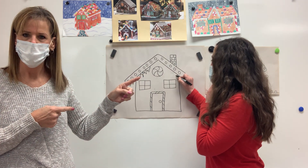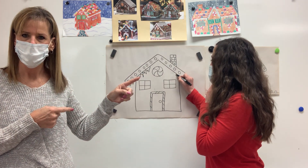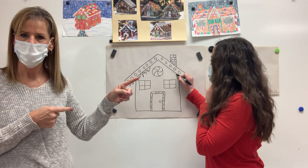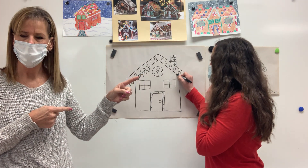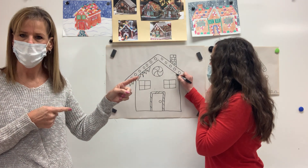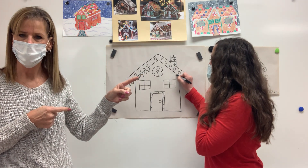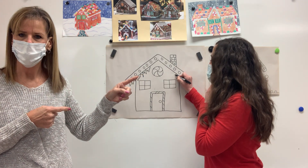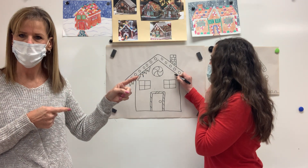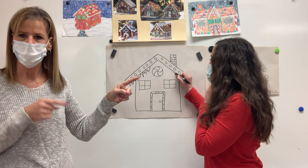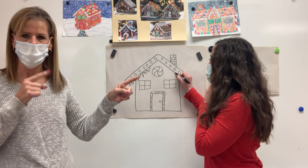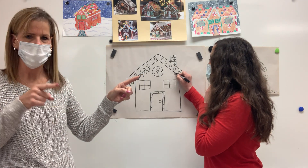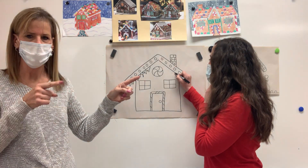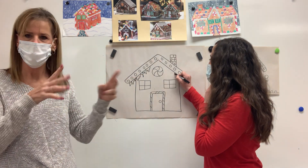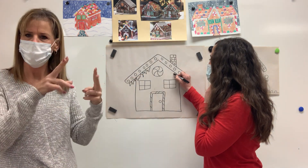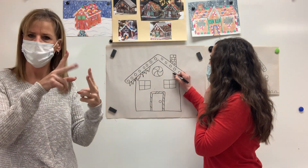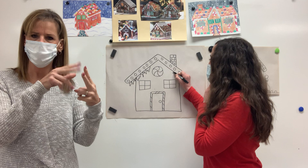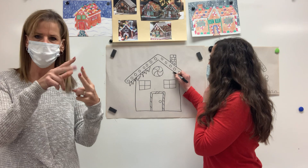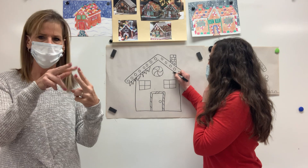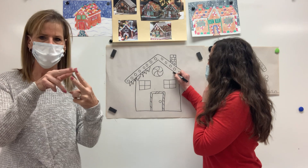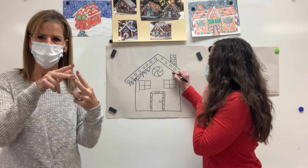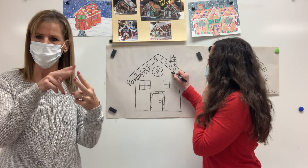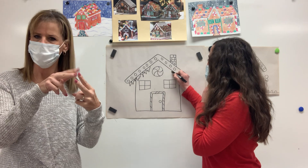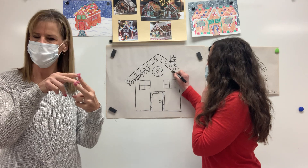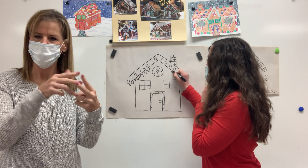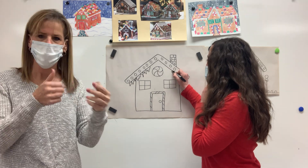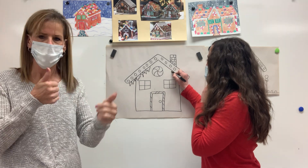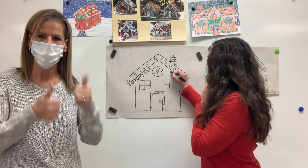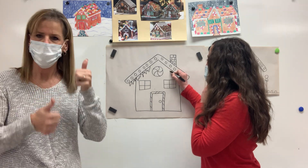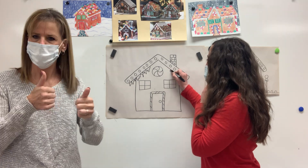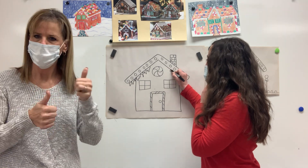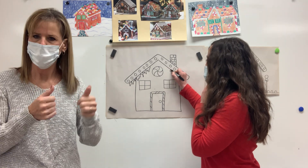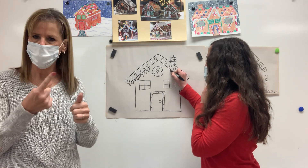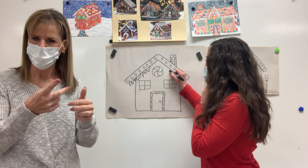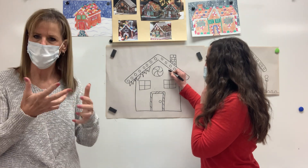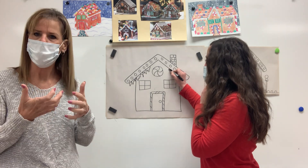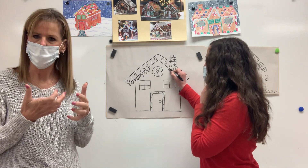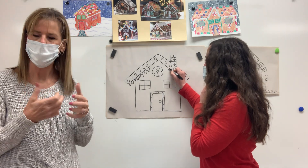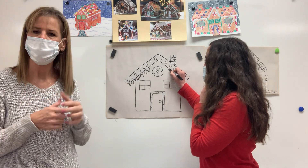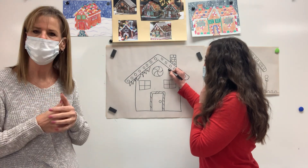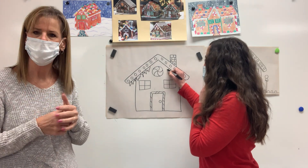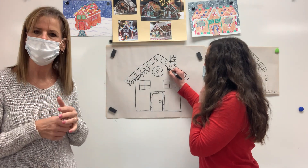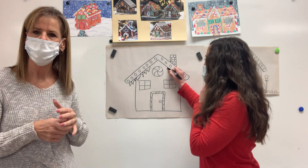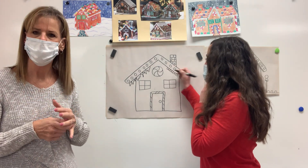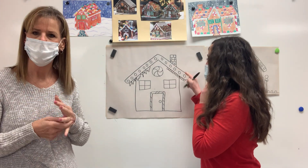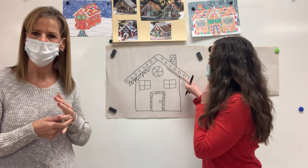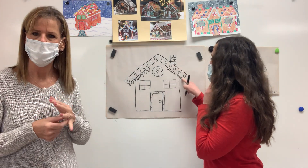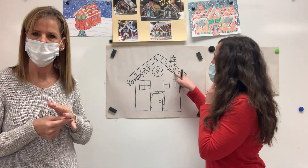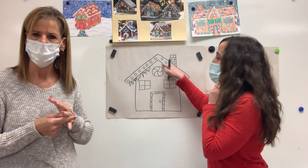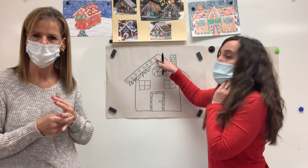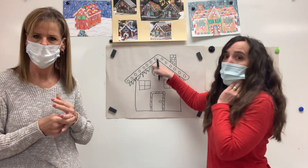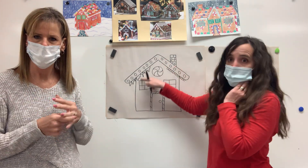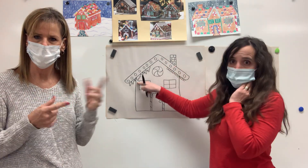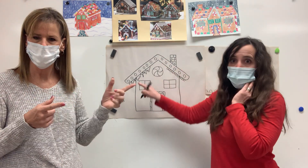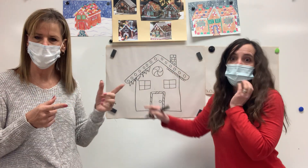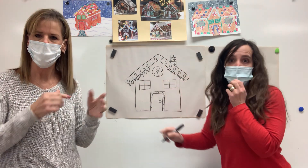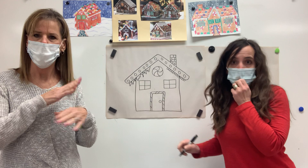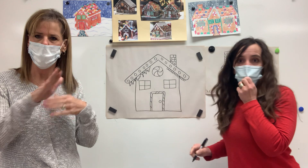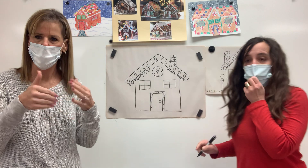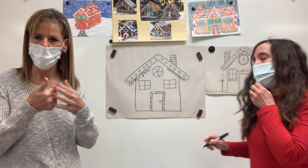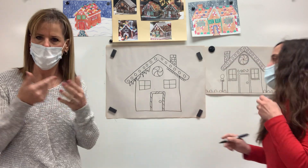across. So you guys can choose what you would like, but you're gonna do it all the way, okay? Choose one